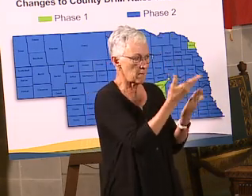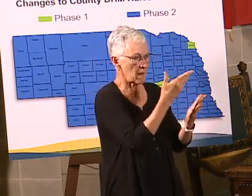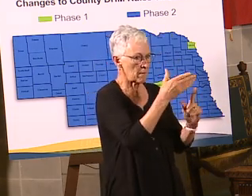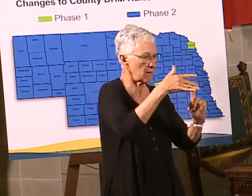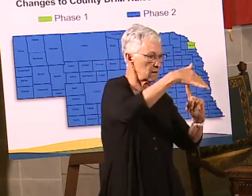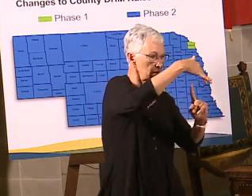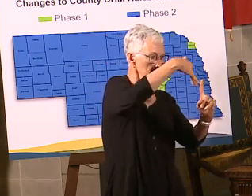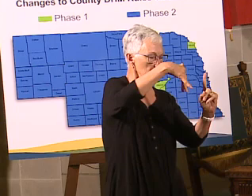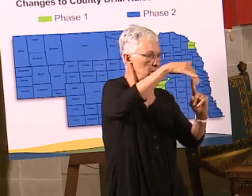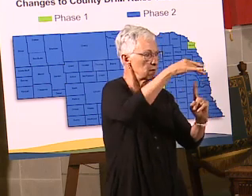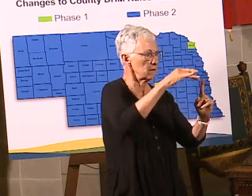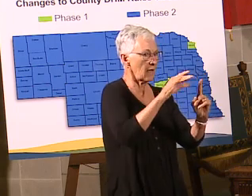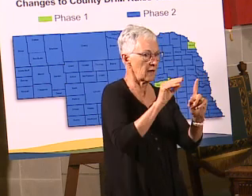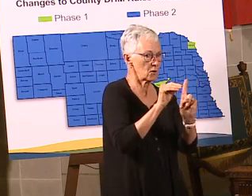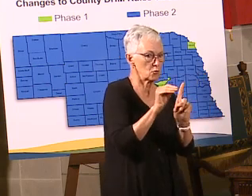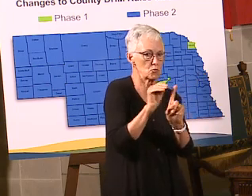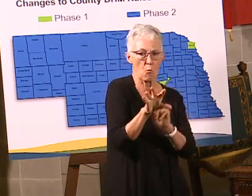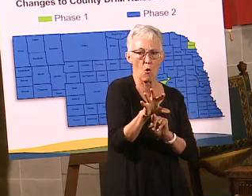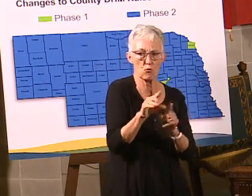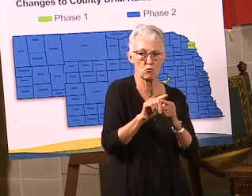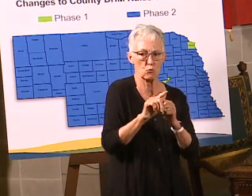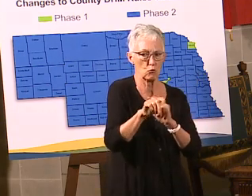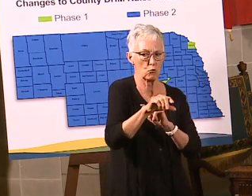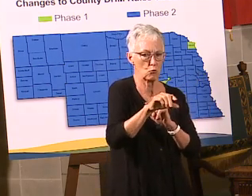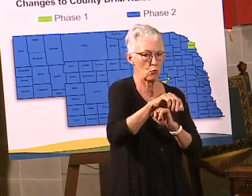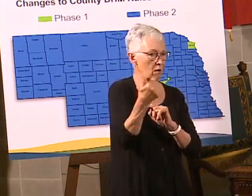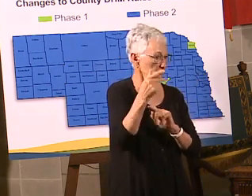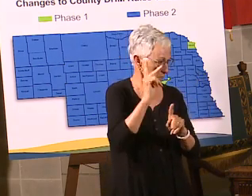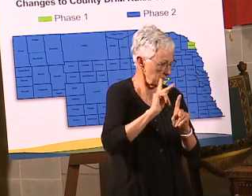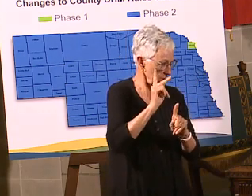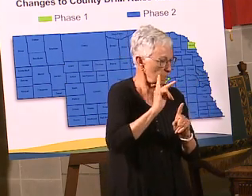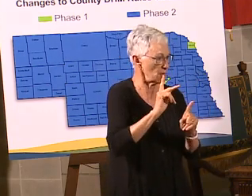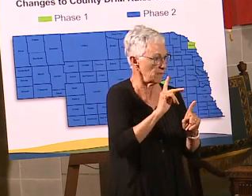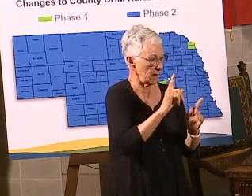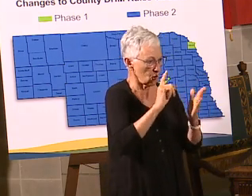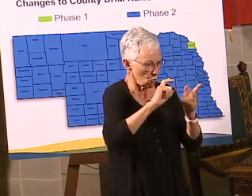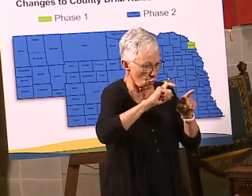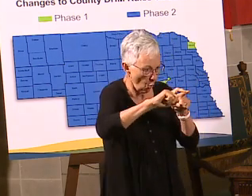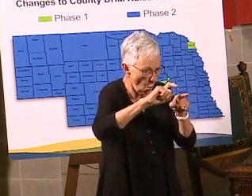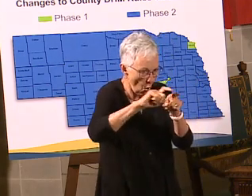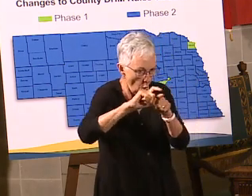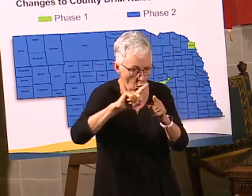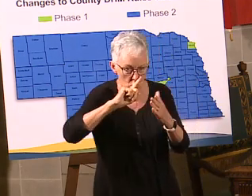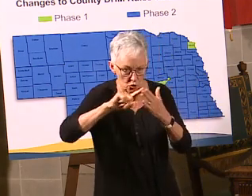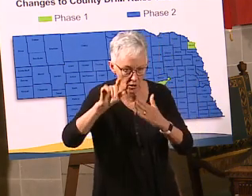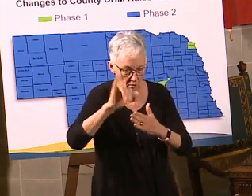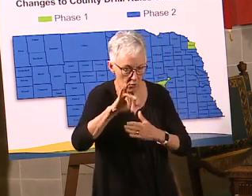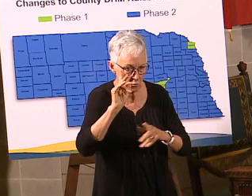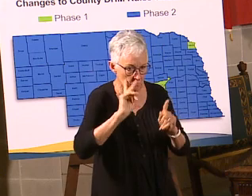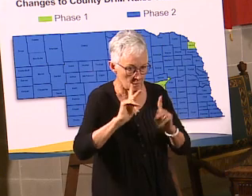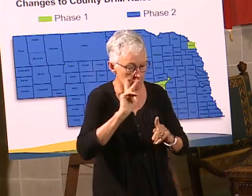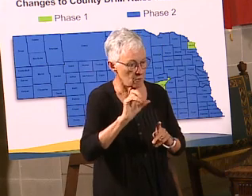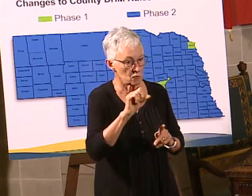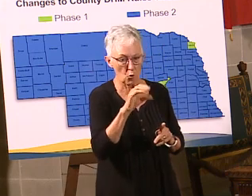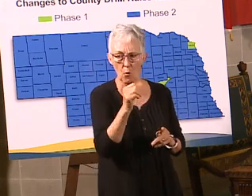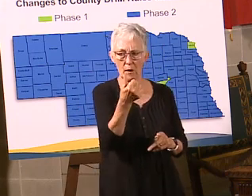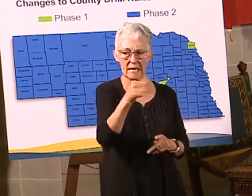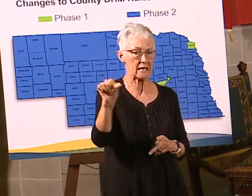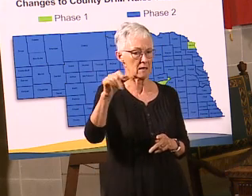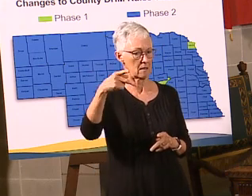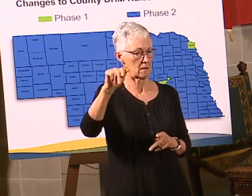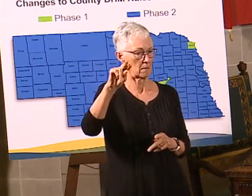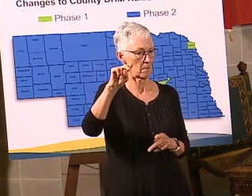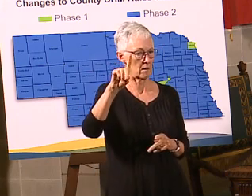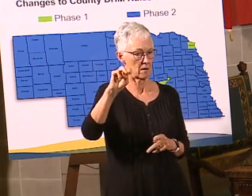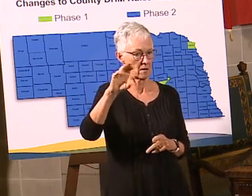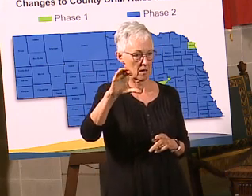is standard epidemiology, right, on how you handle a pandemic is you find the people who are infected and you take them out of